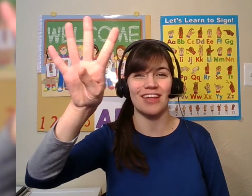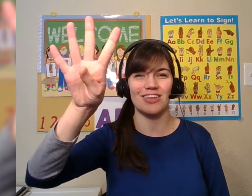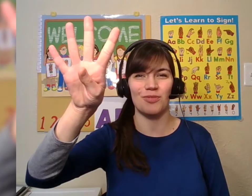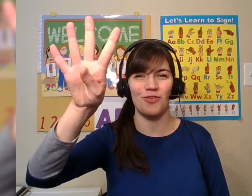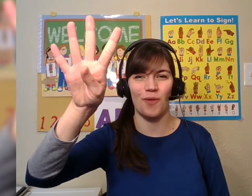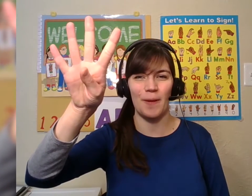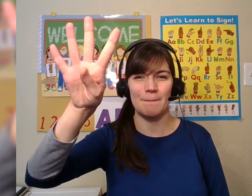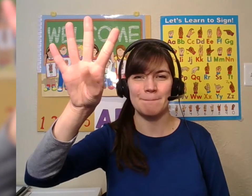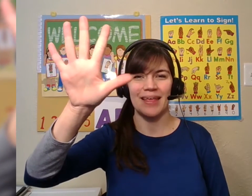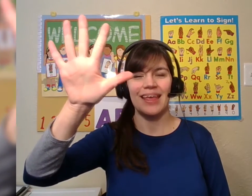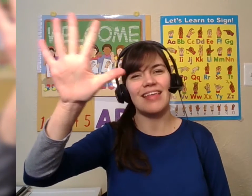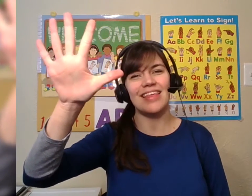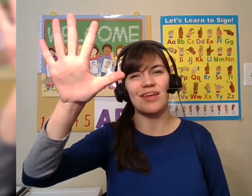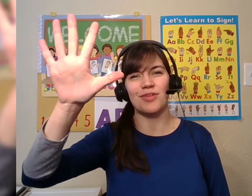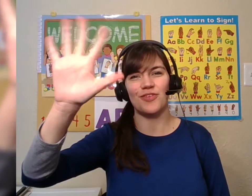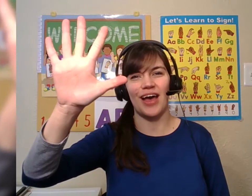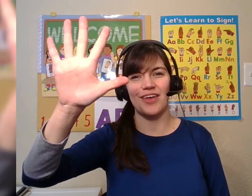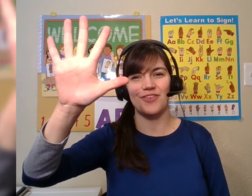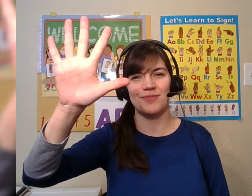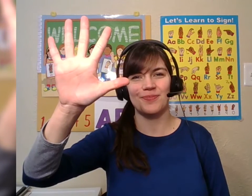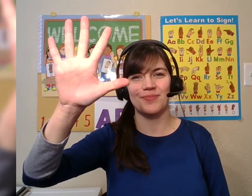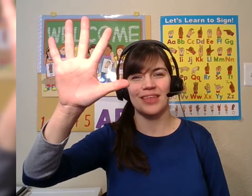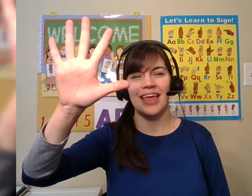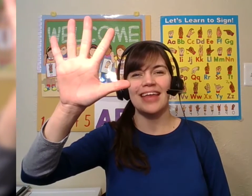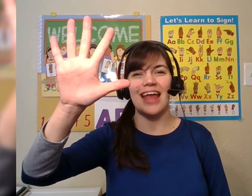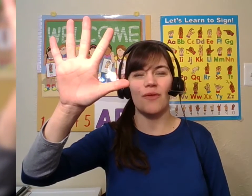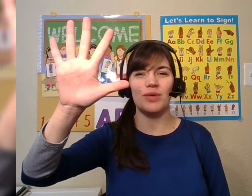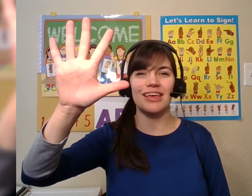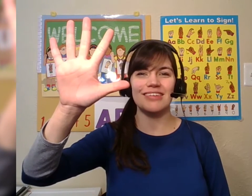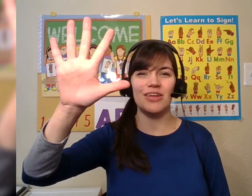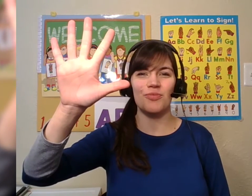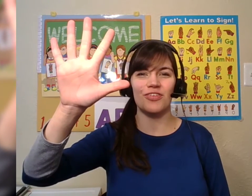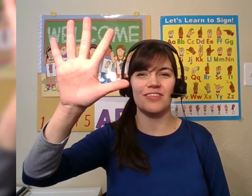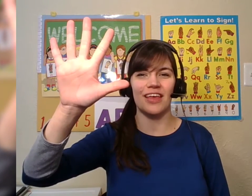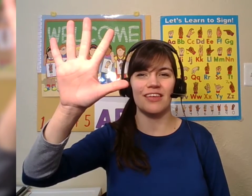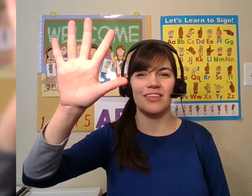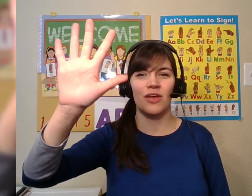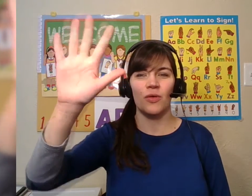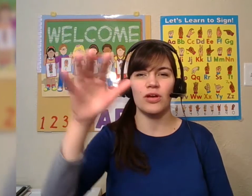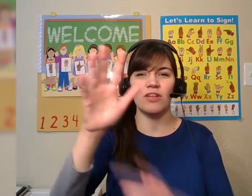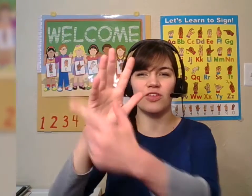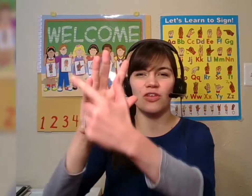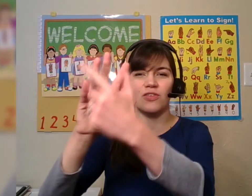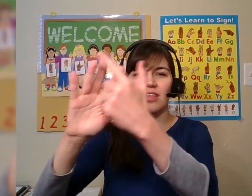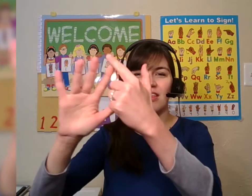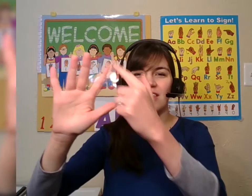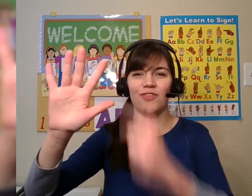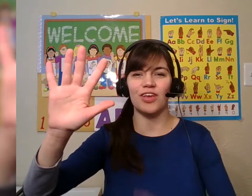number 4. And then number 5. Now, when we get to number 6, we're going to start using these fingers